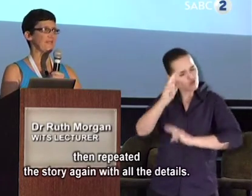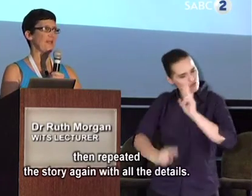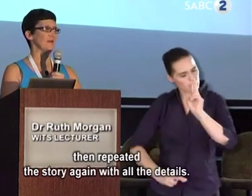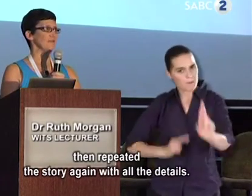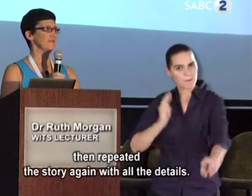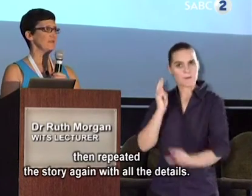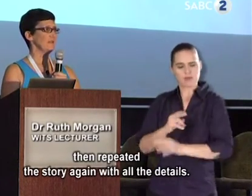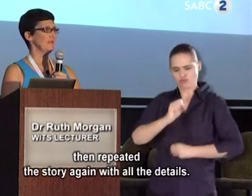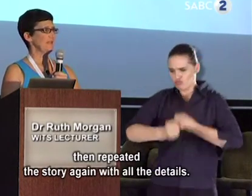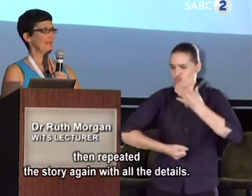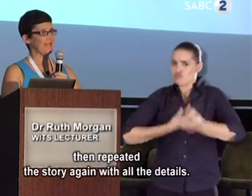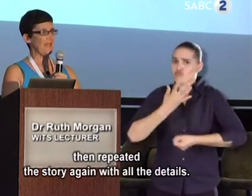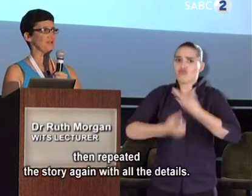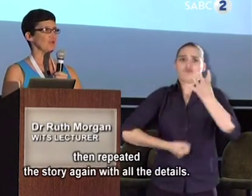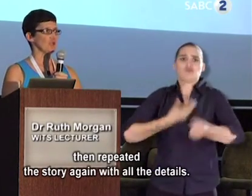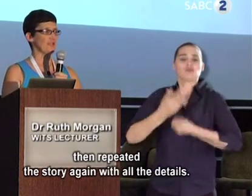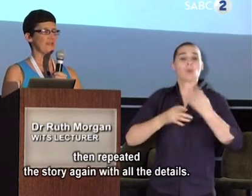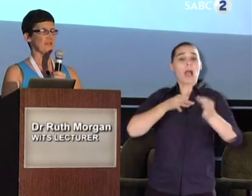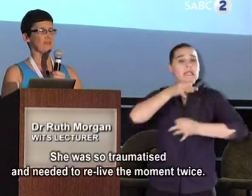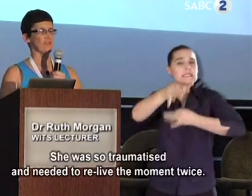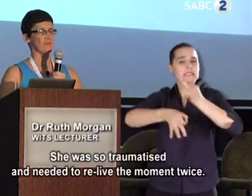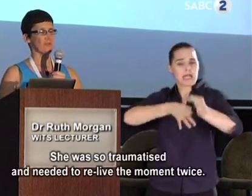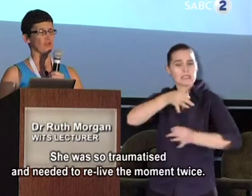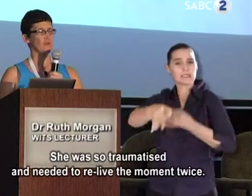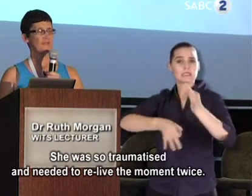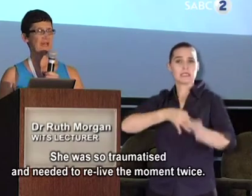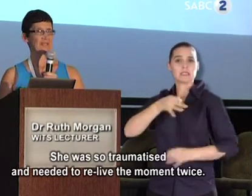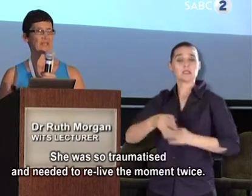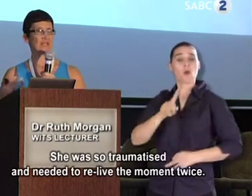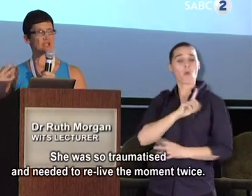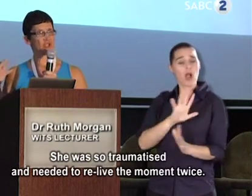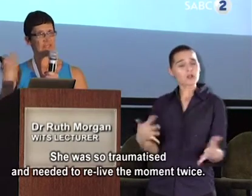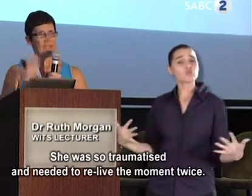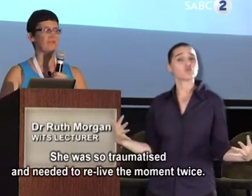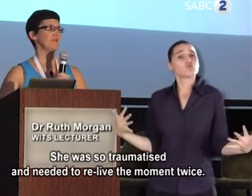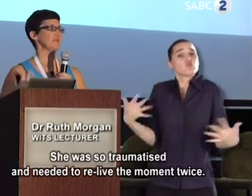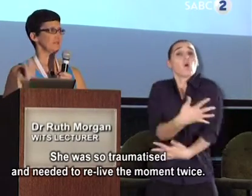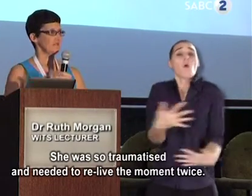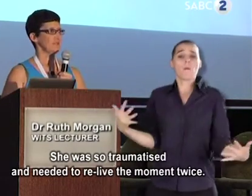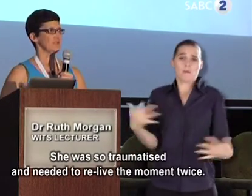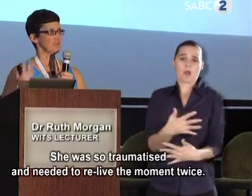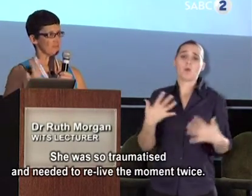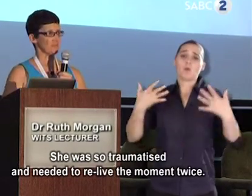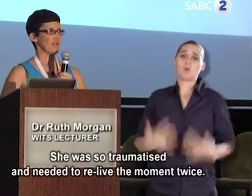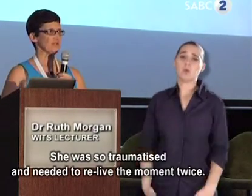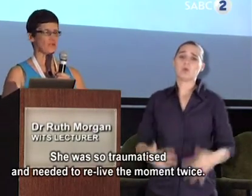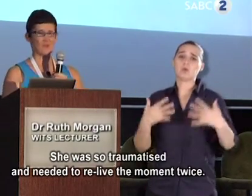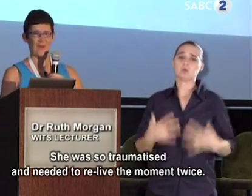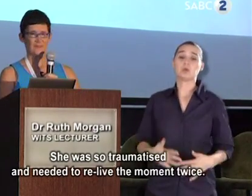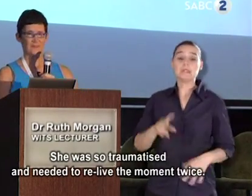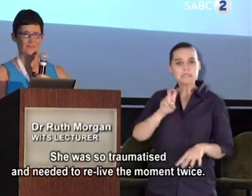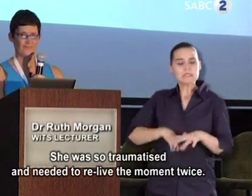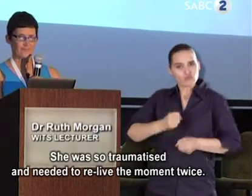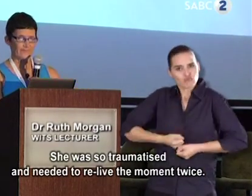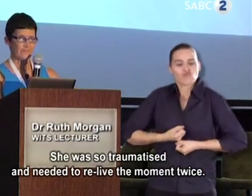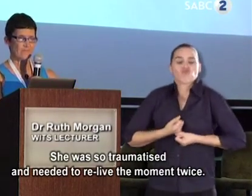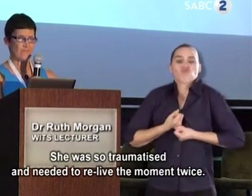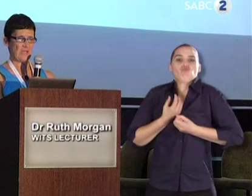those details again, because she was so traumatized, she needed to express it